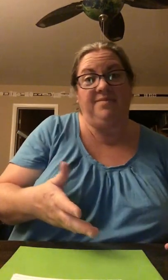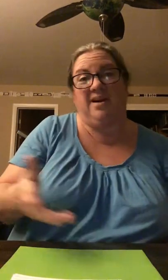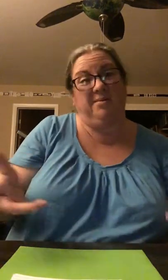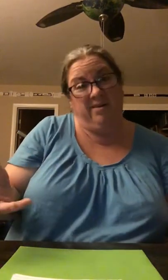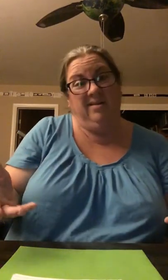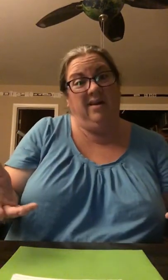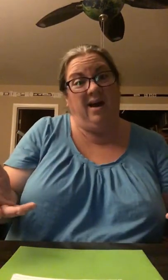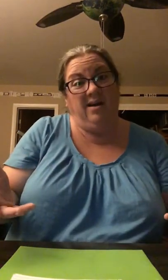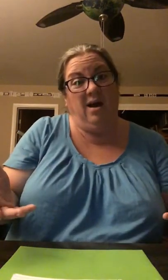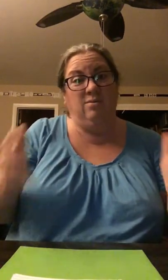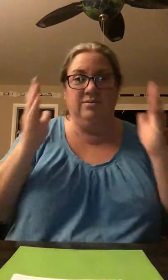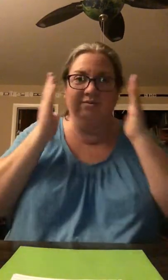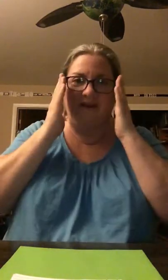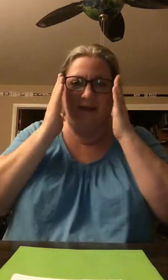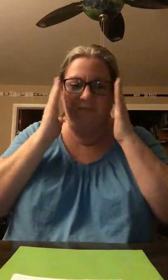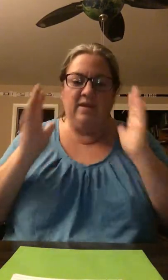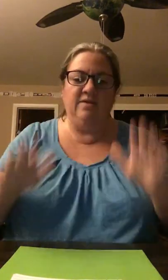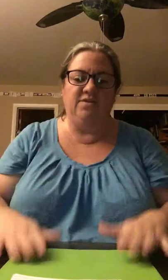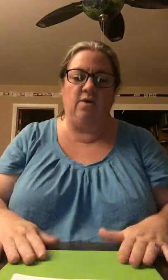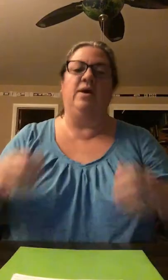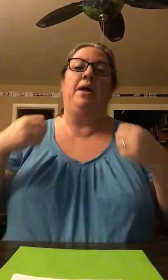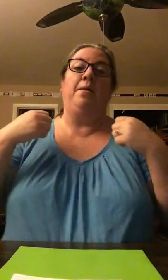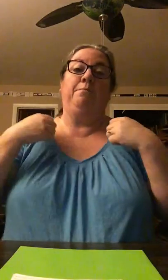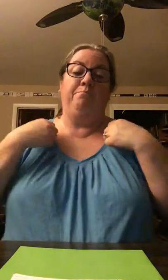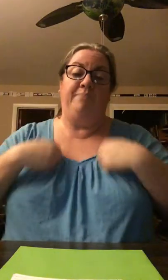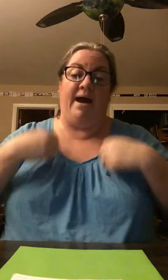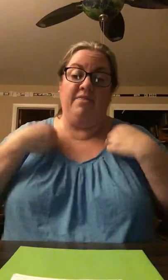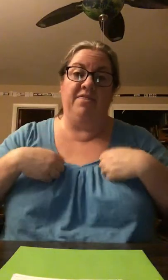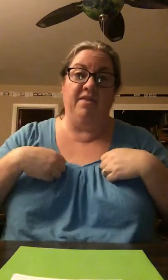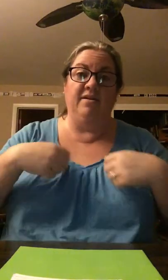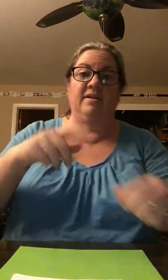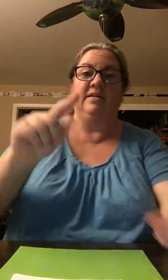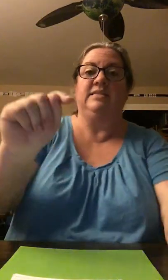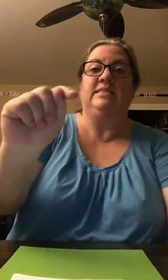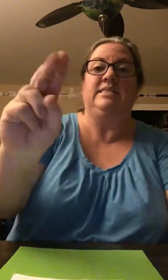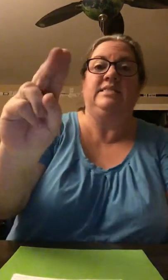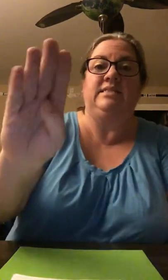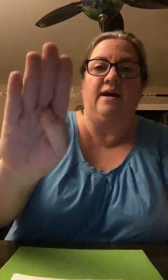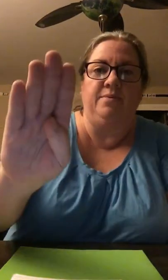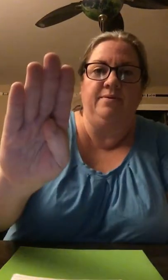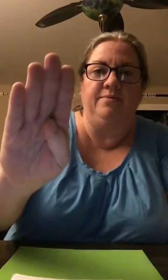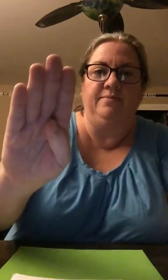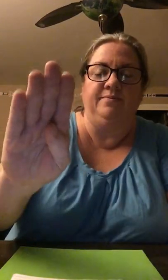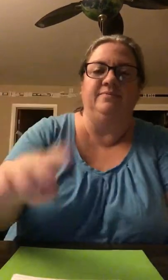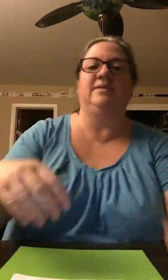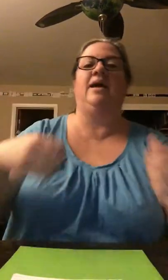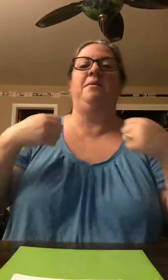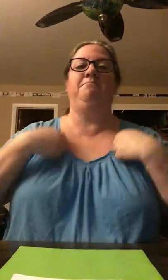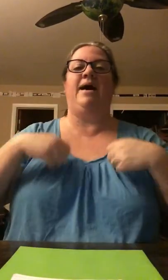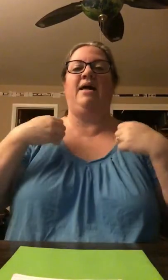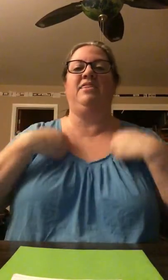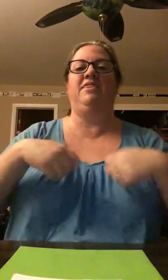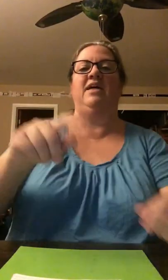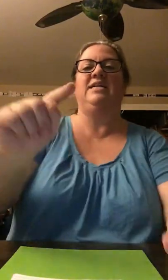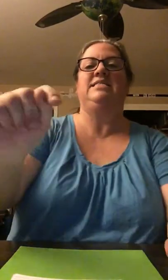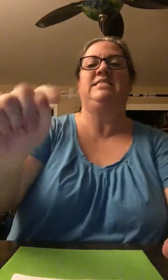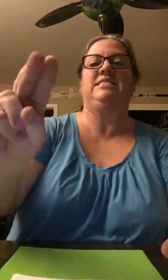bathtub. I know, right? So, bath, tub. Bath,